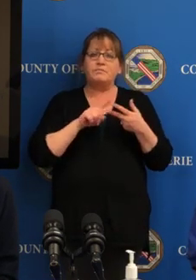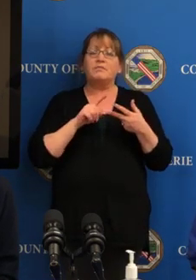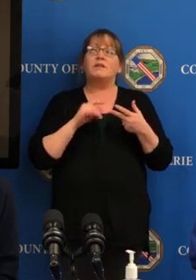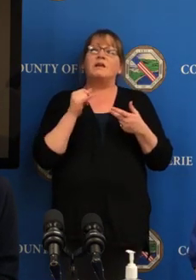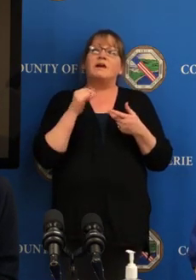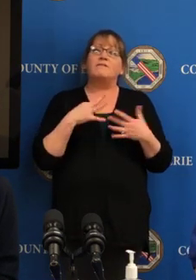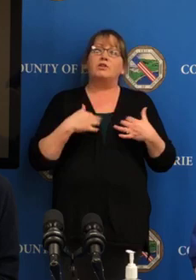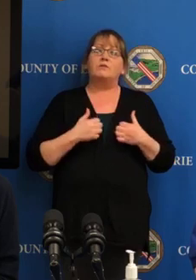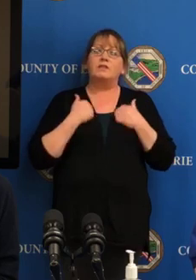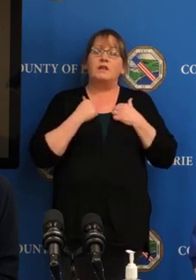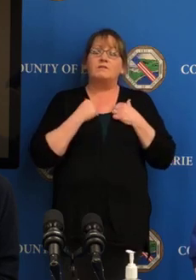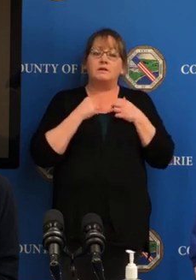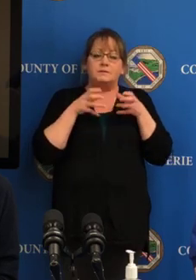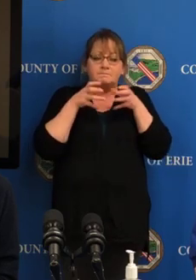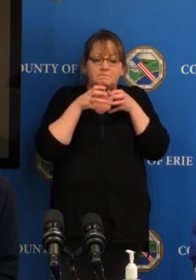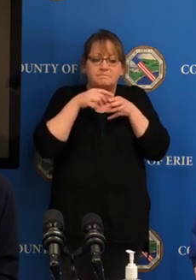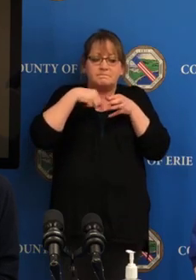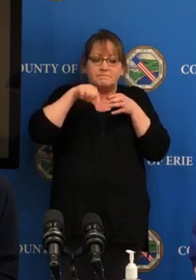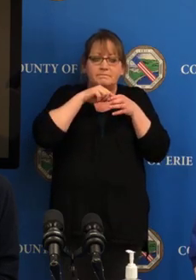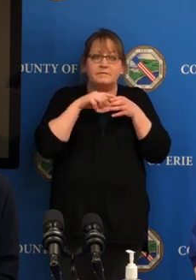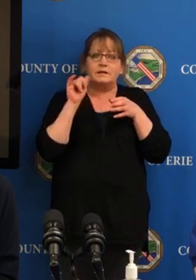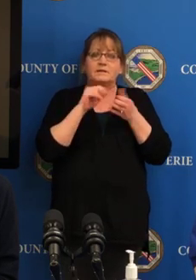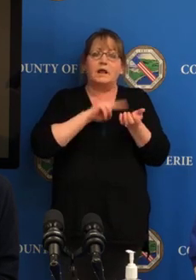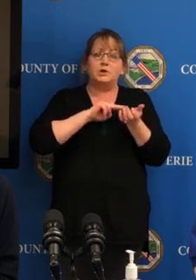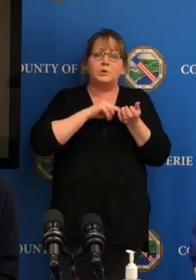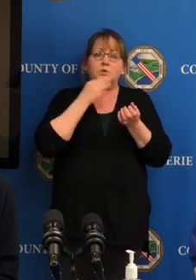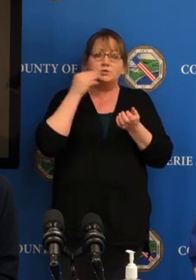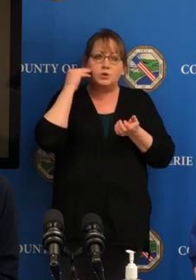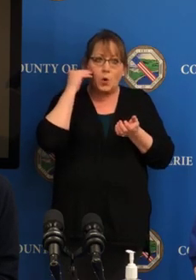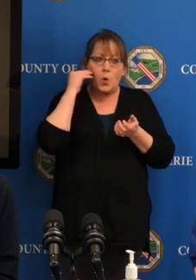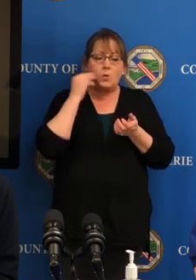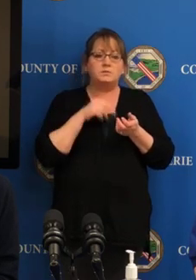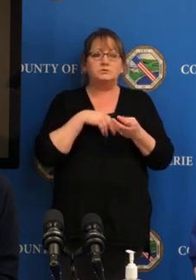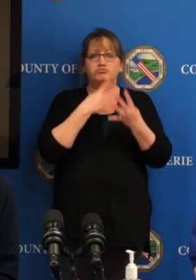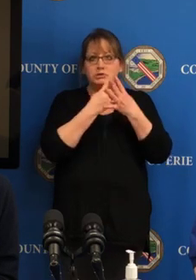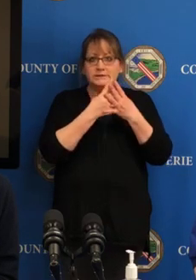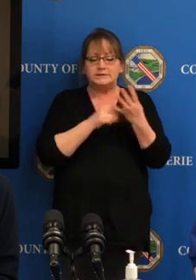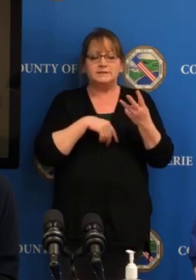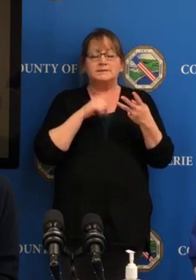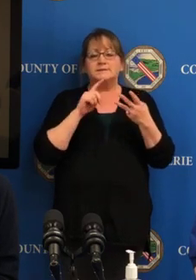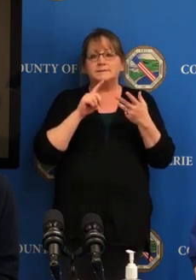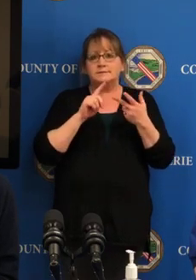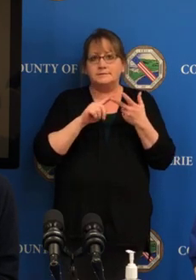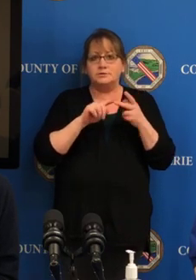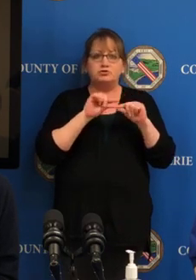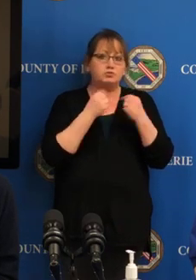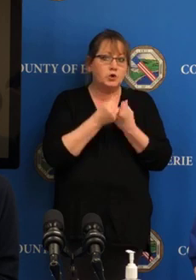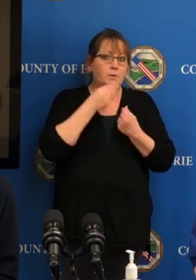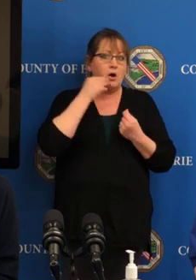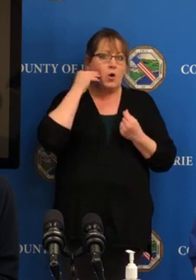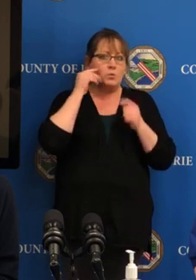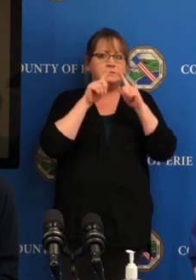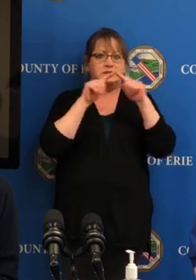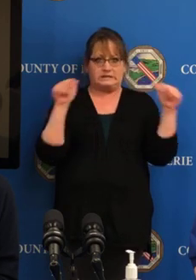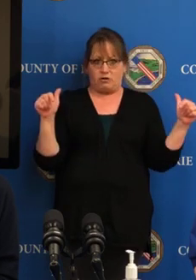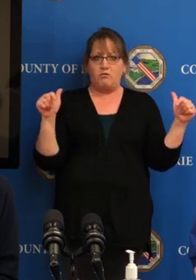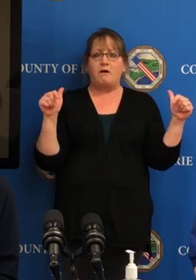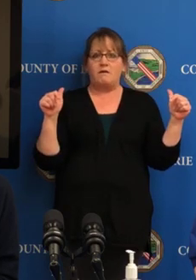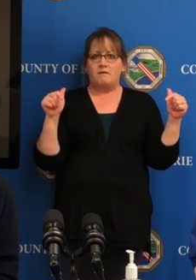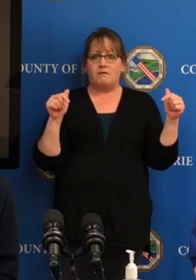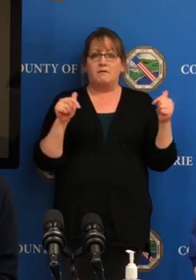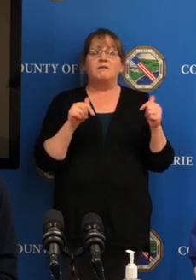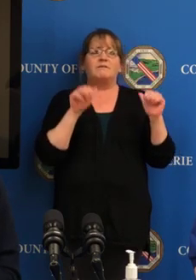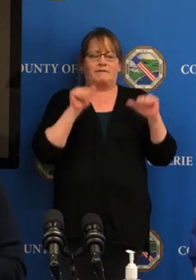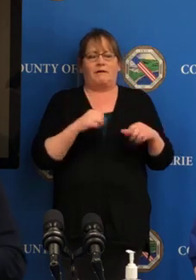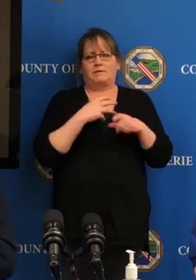setting for vulnerable groups such as nursing homes, prisons, group homes, etc., they are